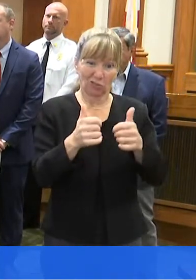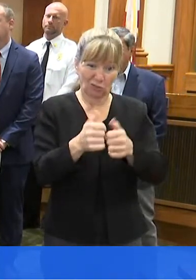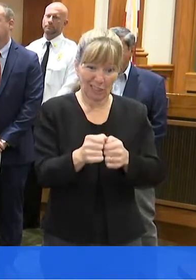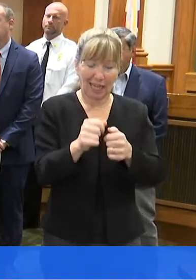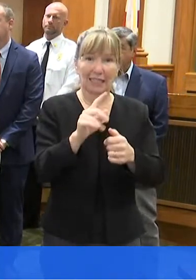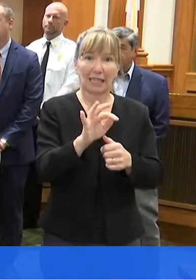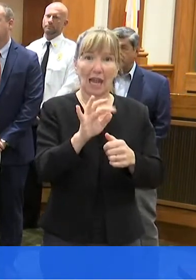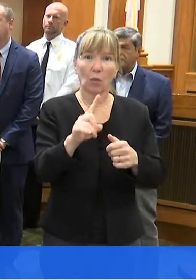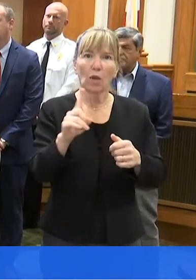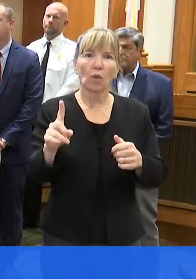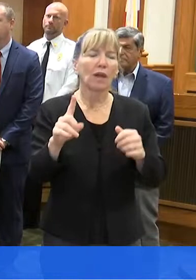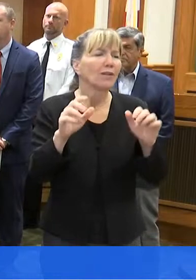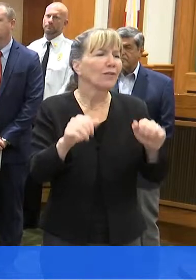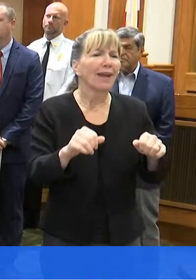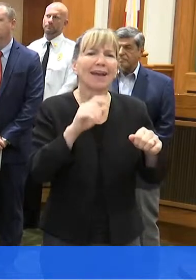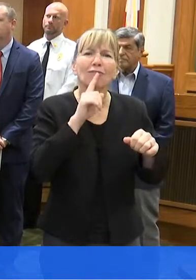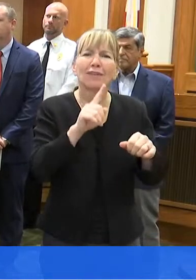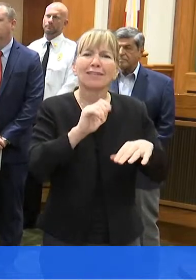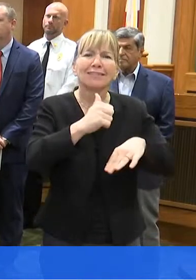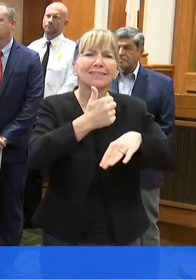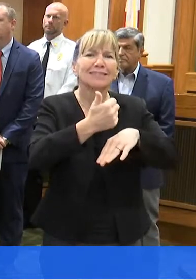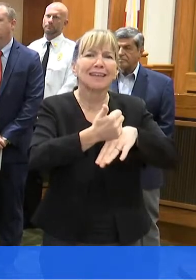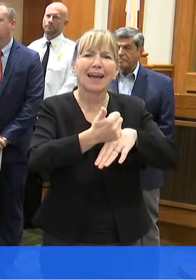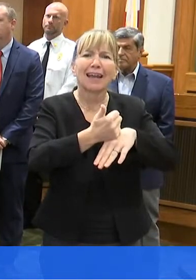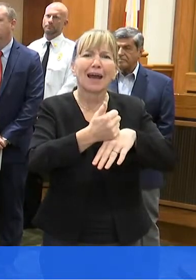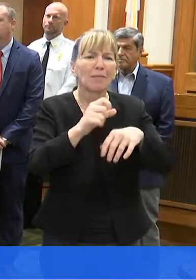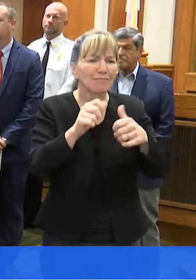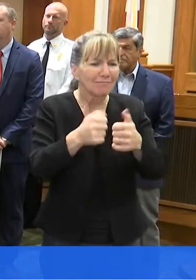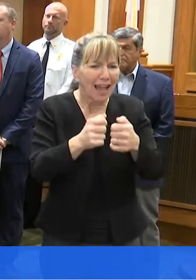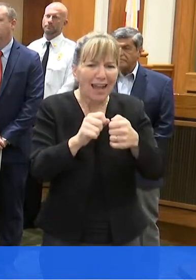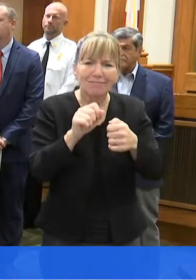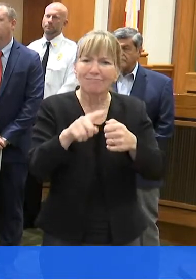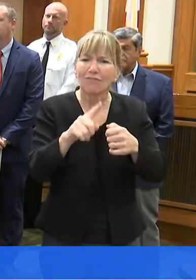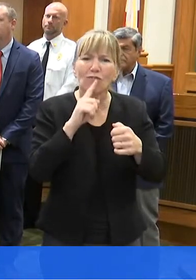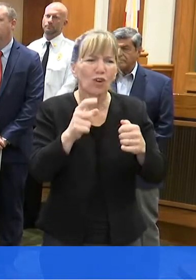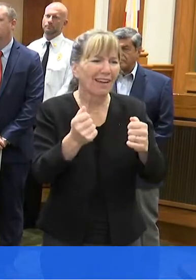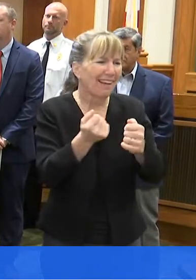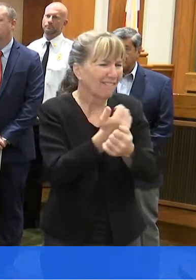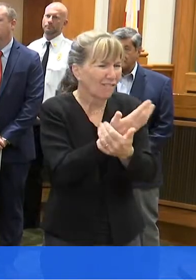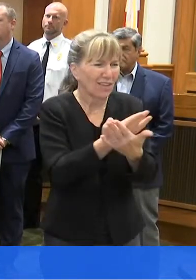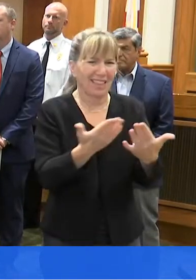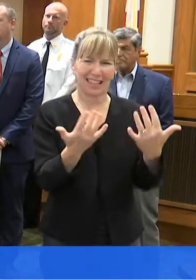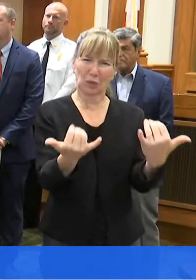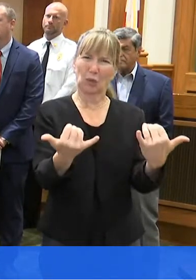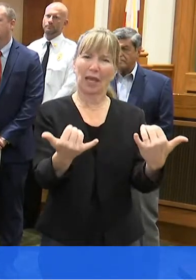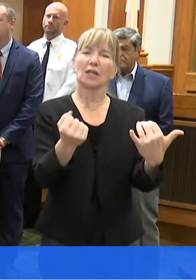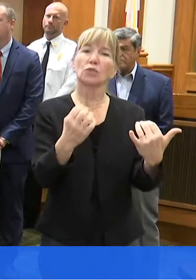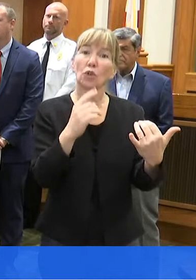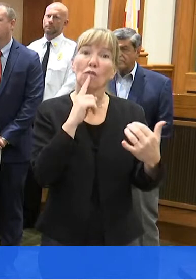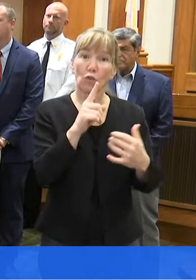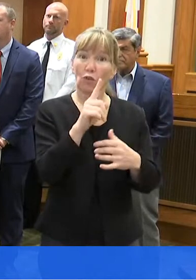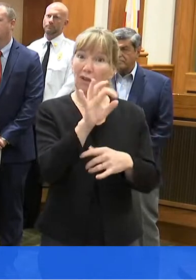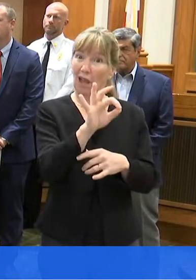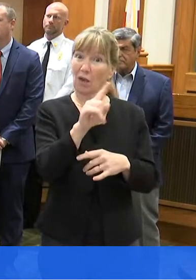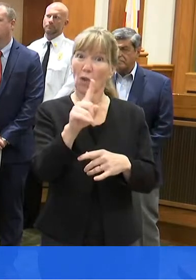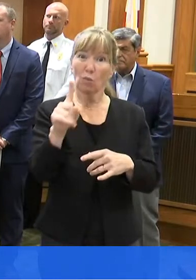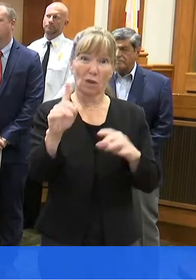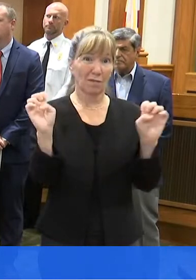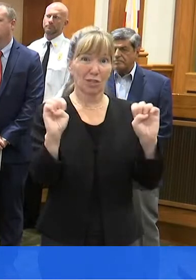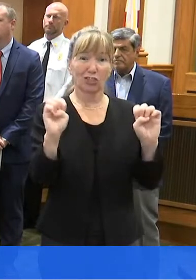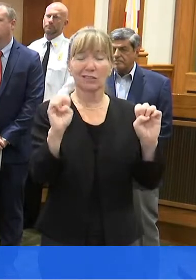can text everything. Nowadays, you set doctor appointments up by car, by texting. So everybody, it's a common form of communication now. So I think this is